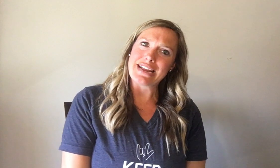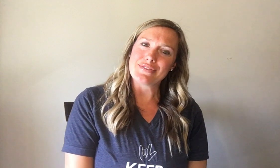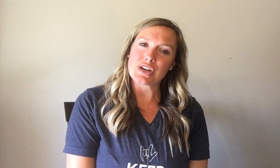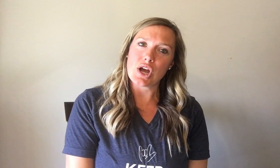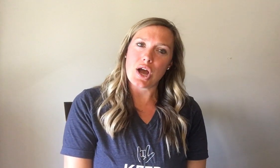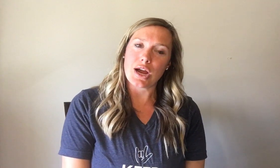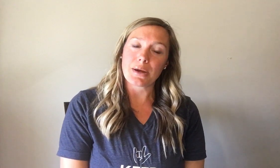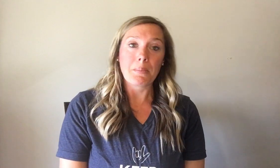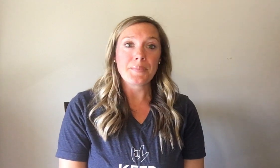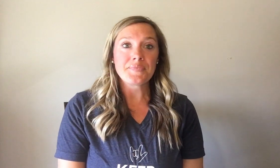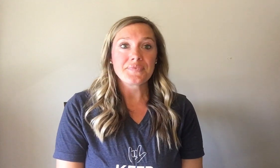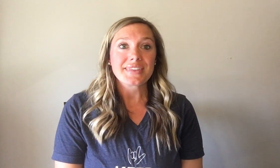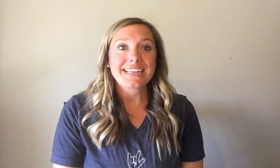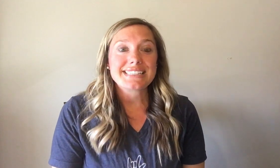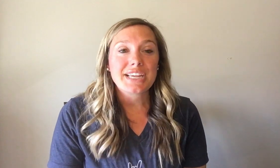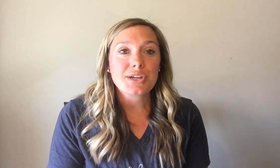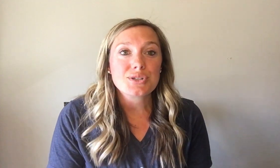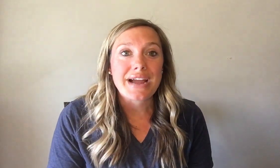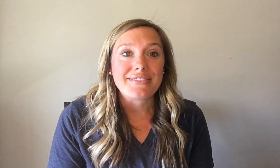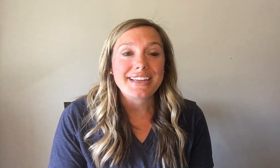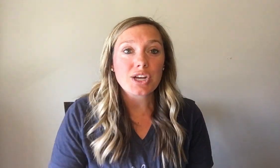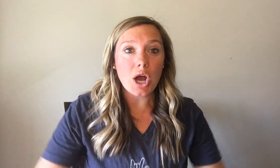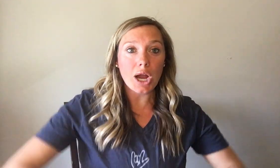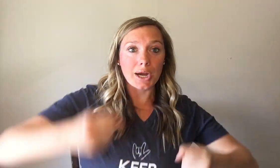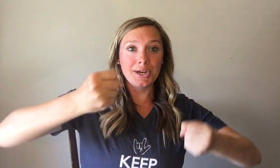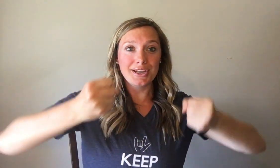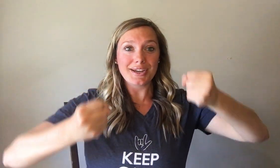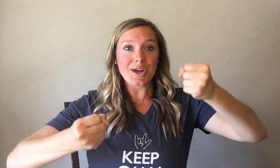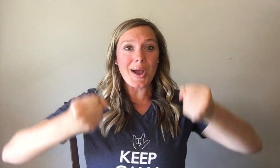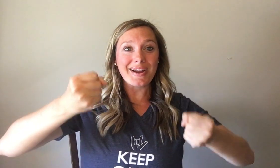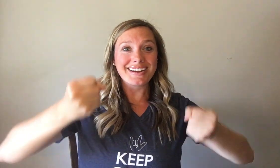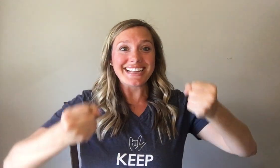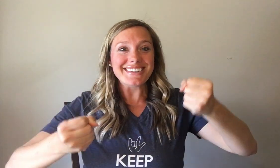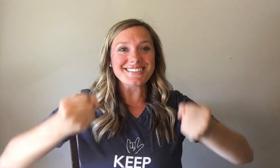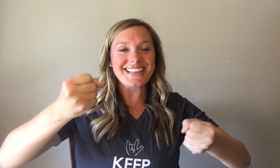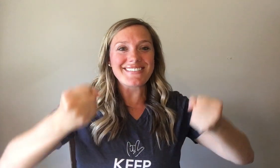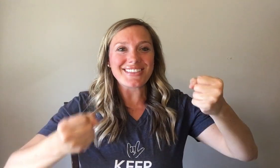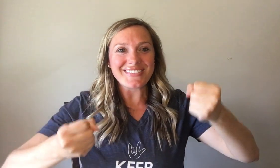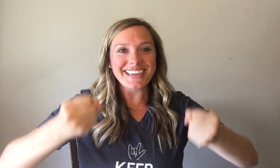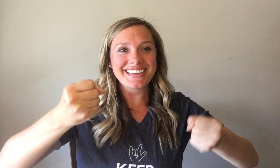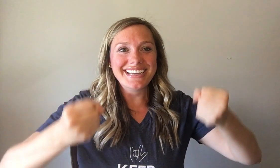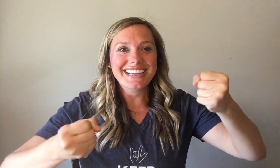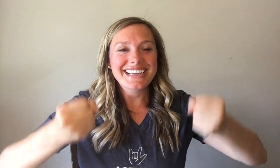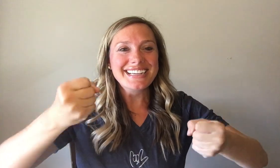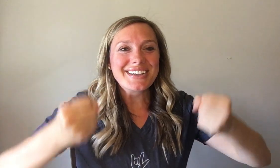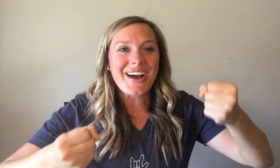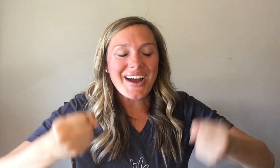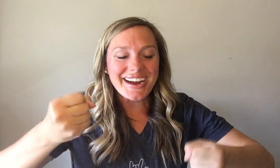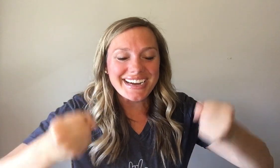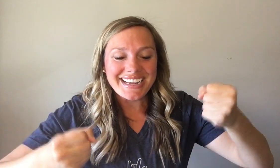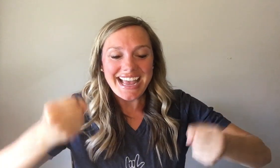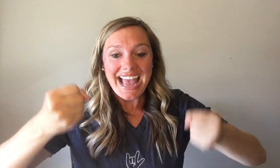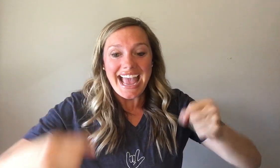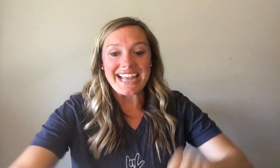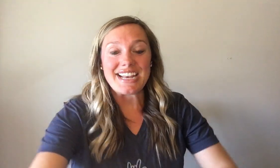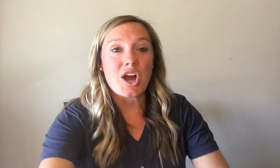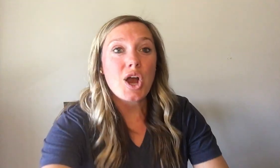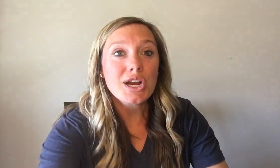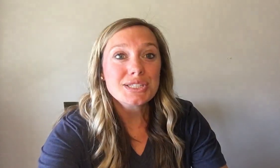for car? It's like you're driving a car. Car, can you do that with me? Car. And in our